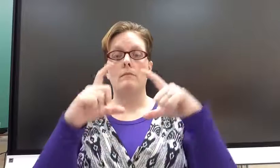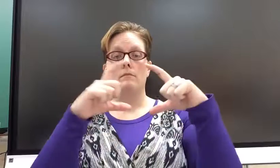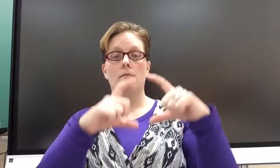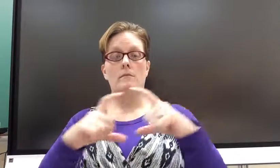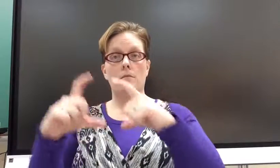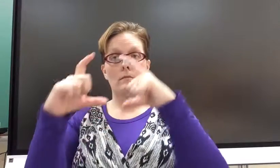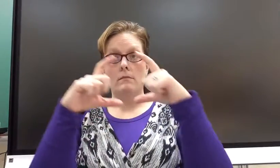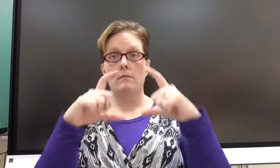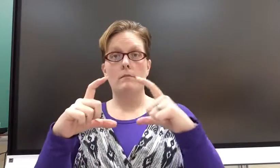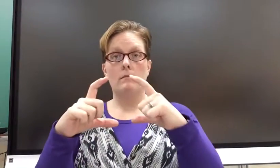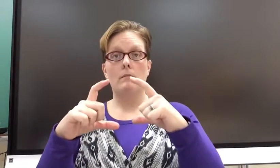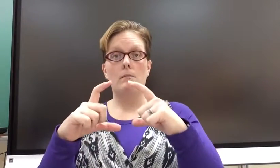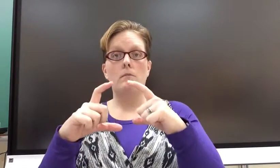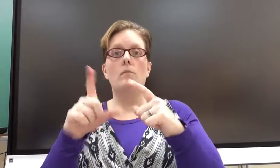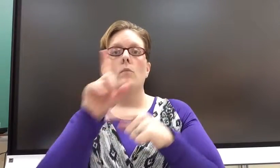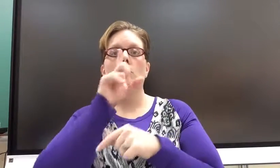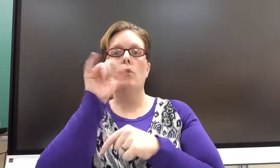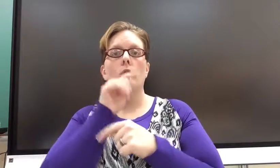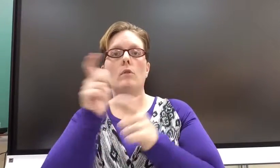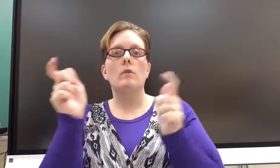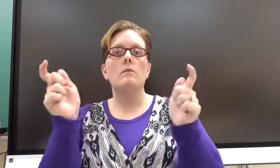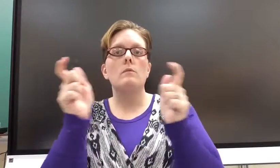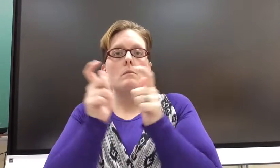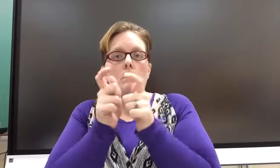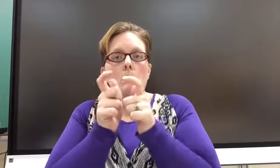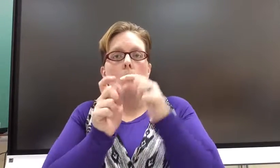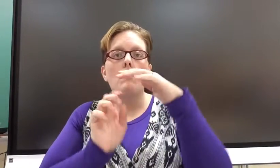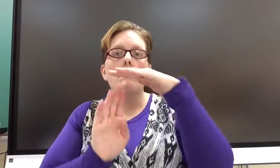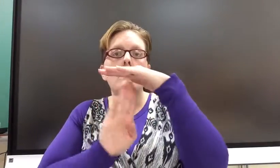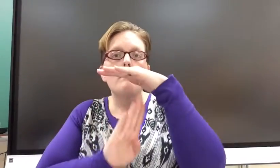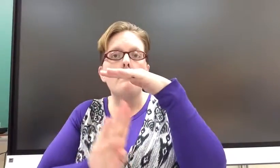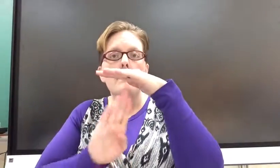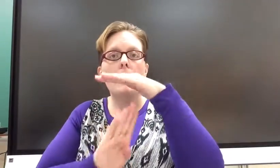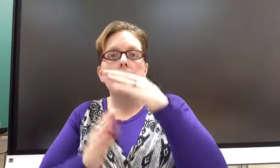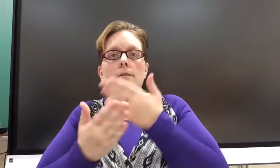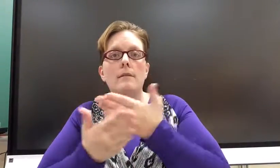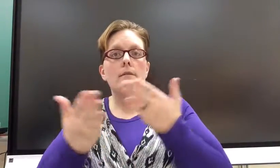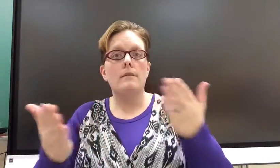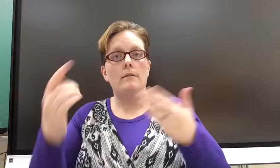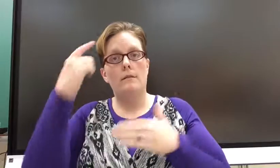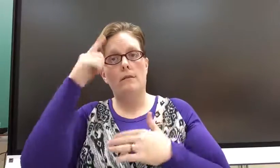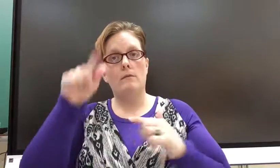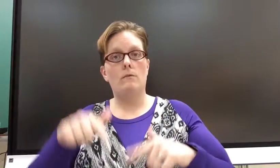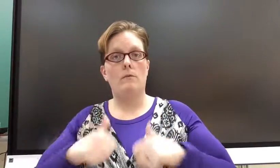2, cells are the smallest basic unit of life.